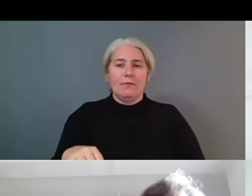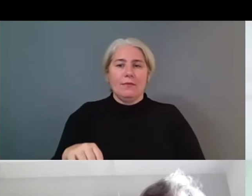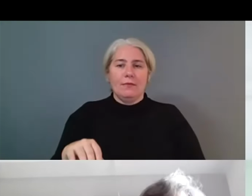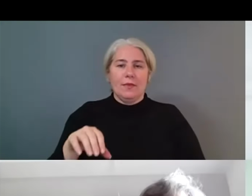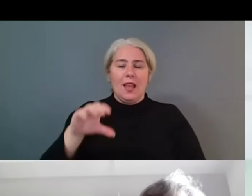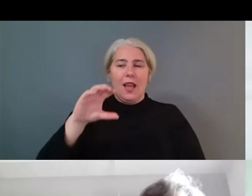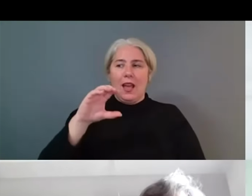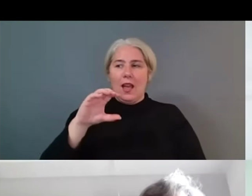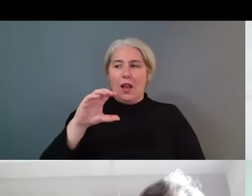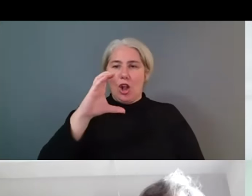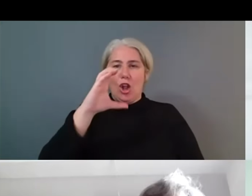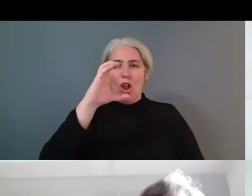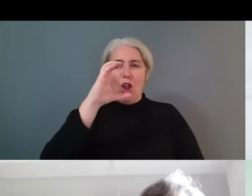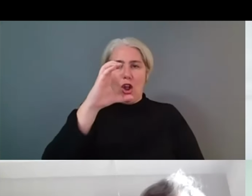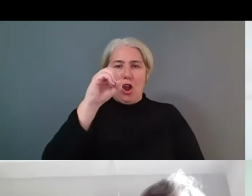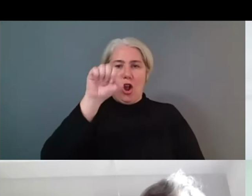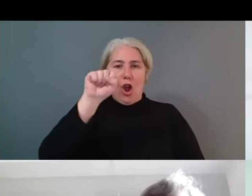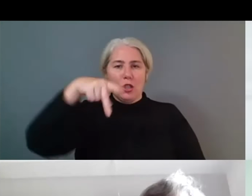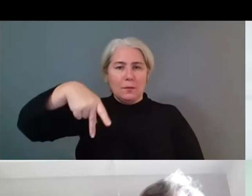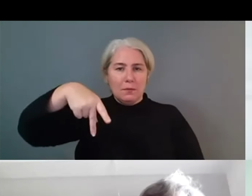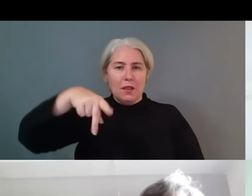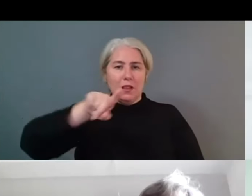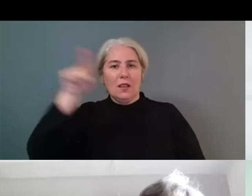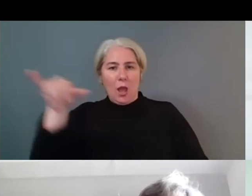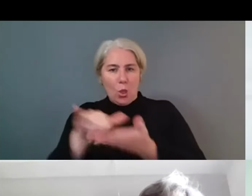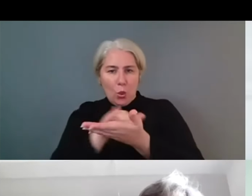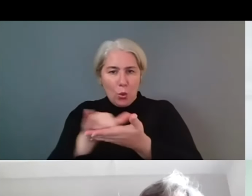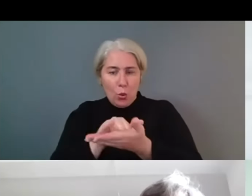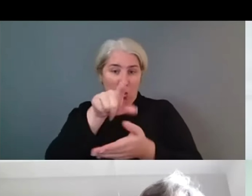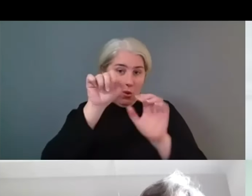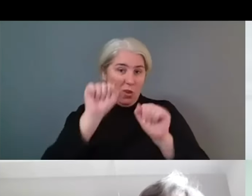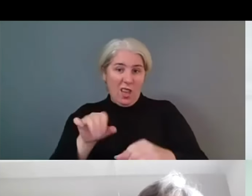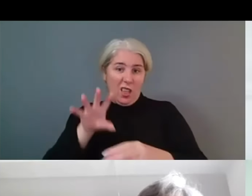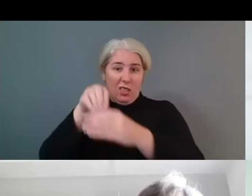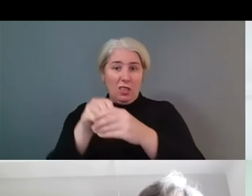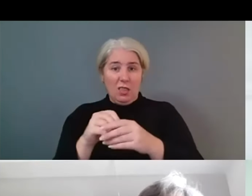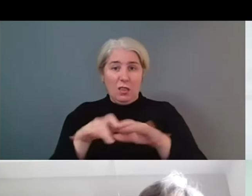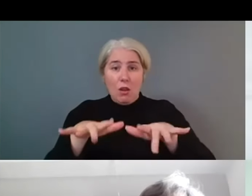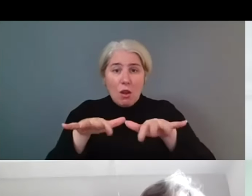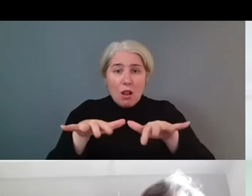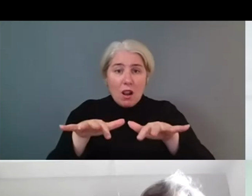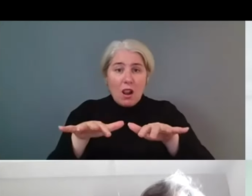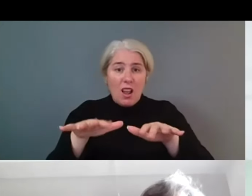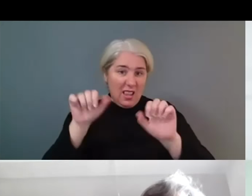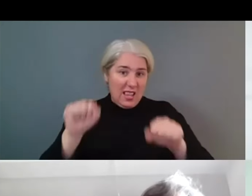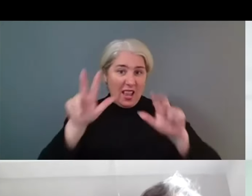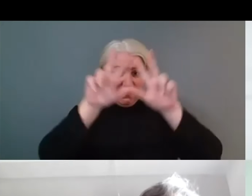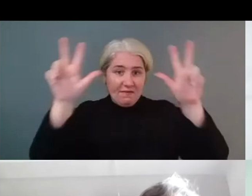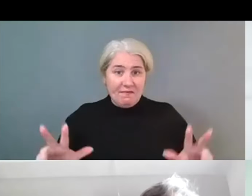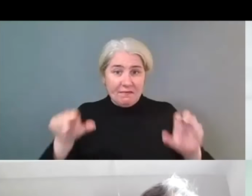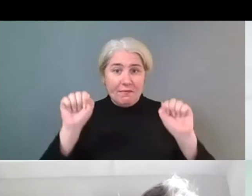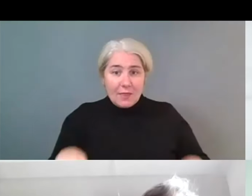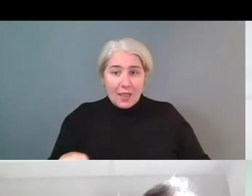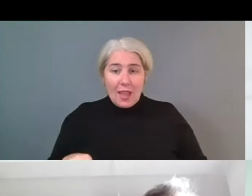and actually will be held online. So that is really important platform, because you